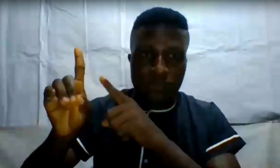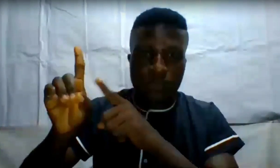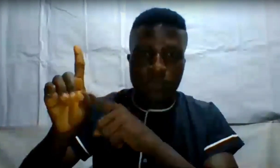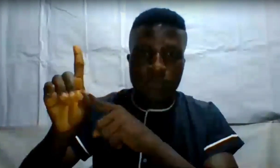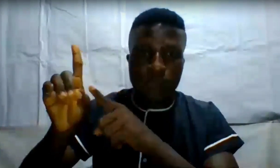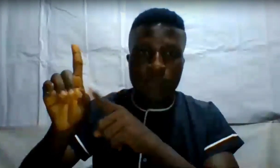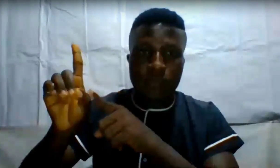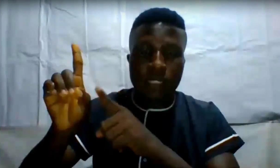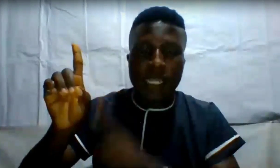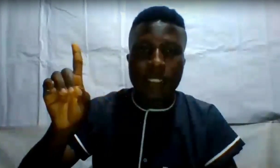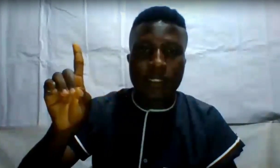like this.